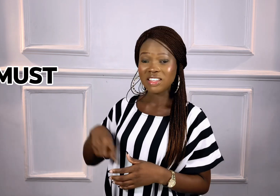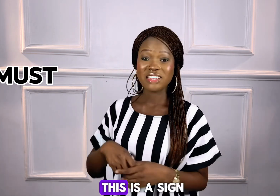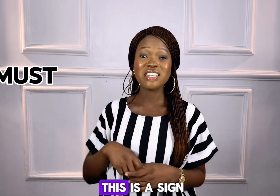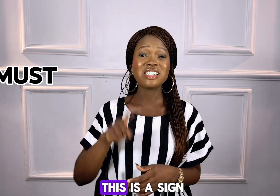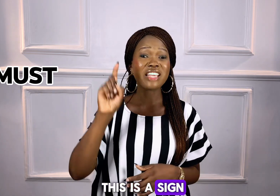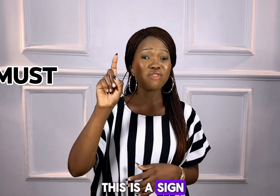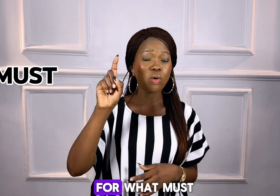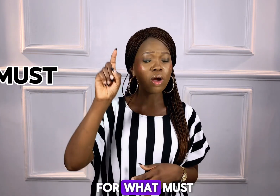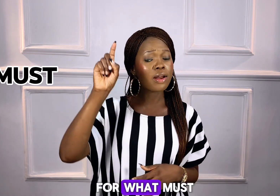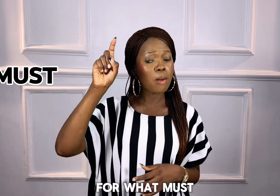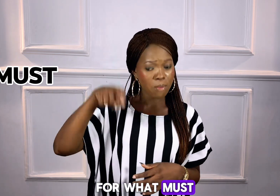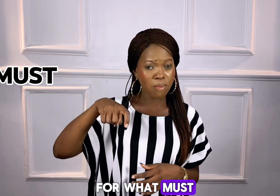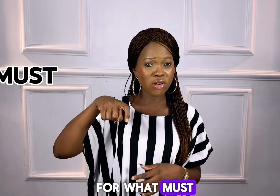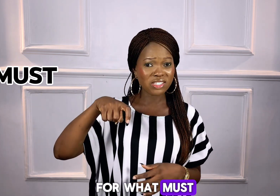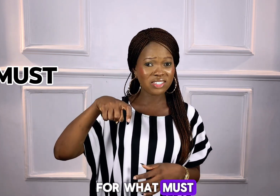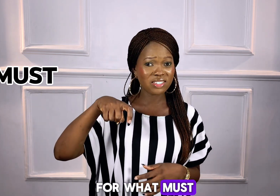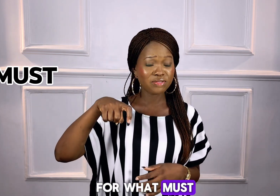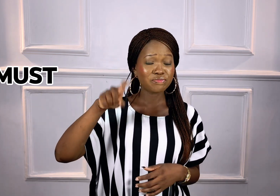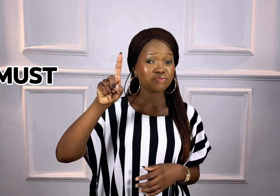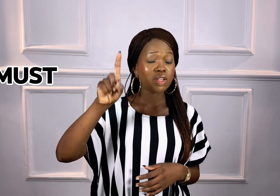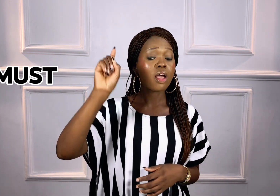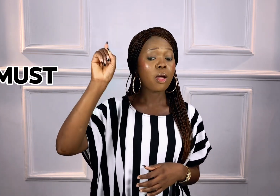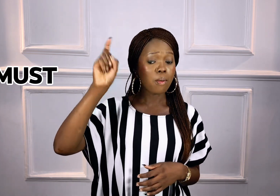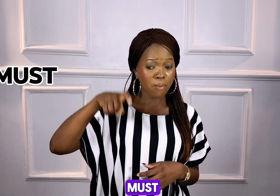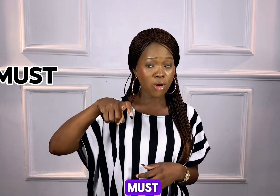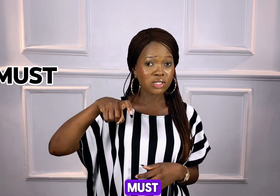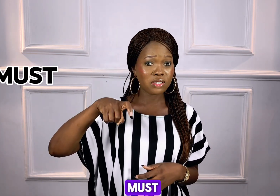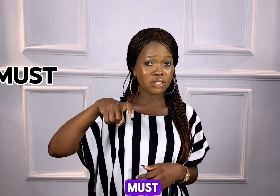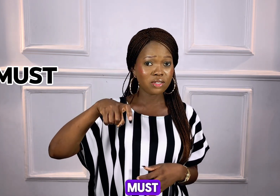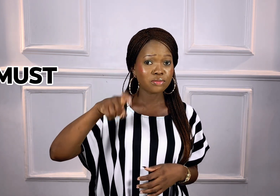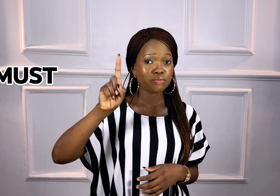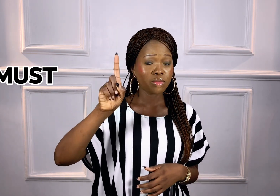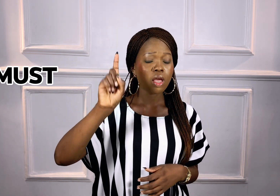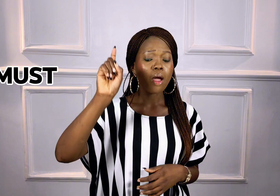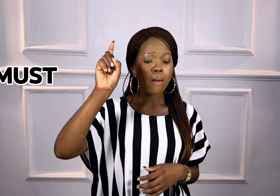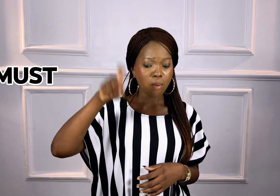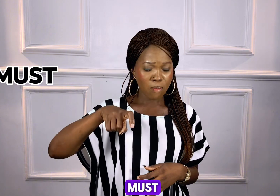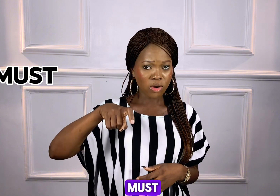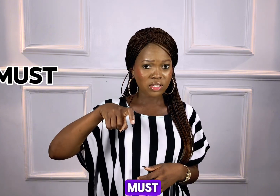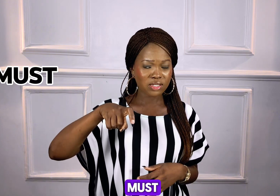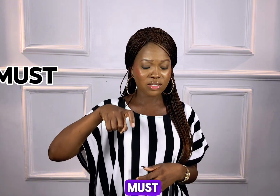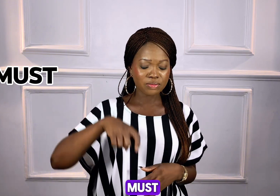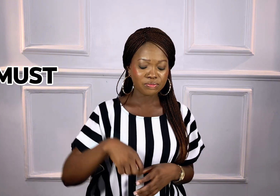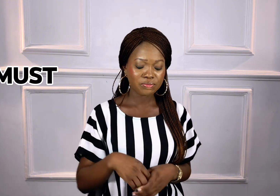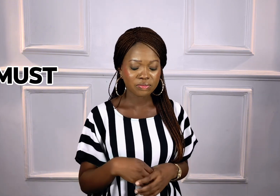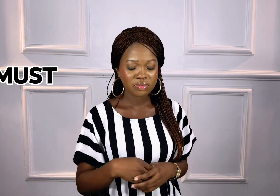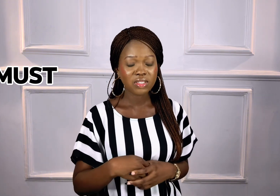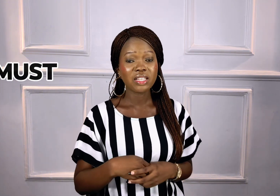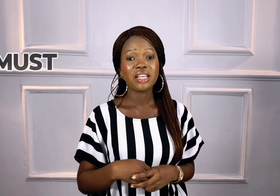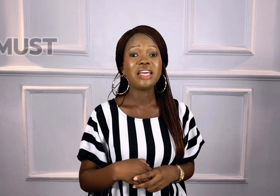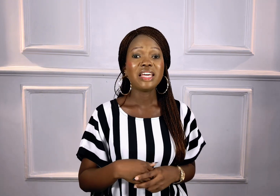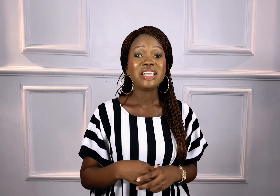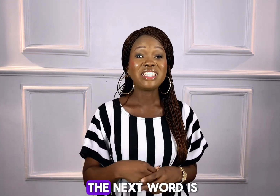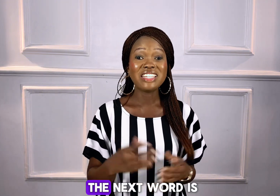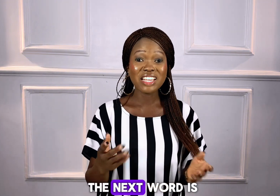this is sign for what? Must. Must. Must. The next